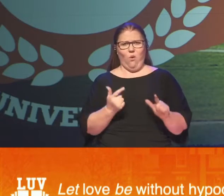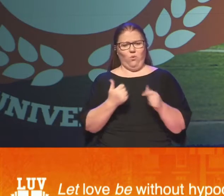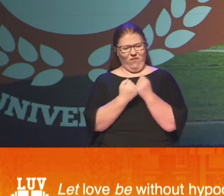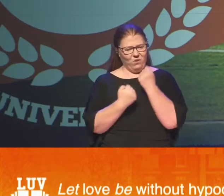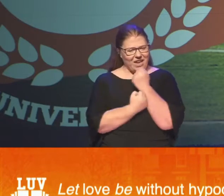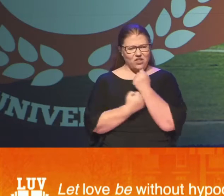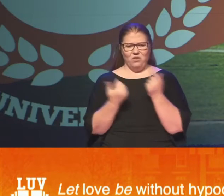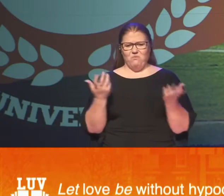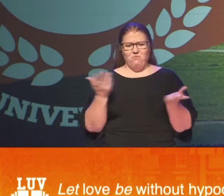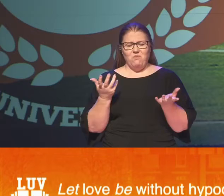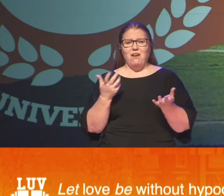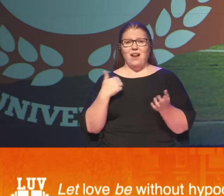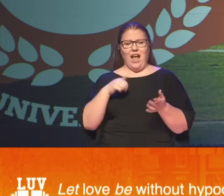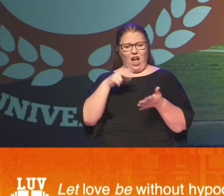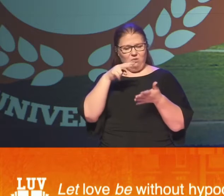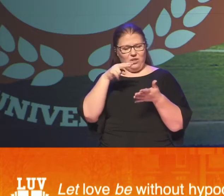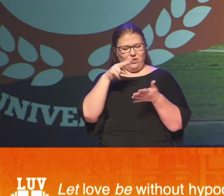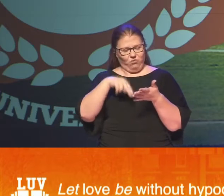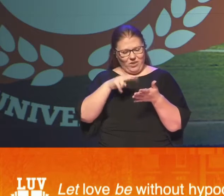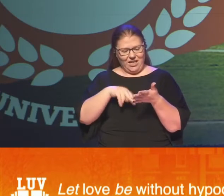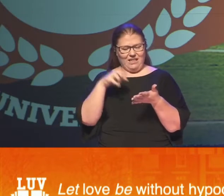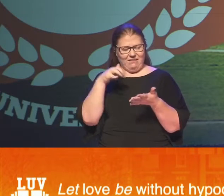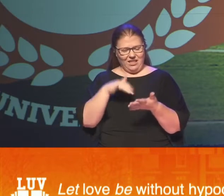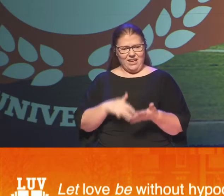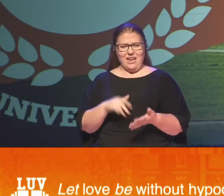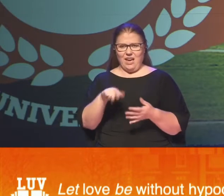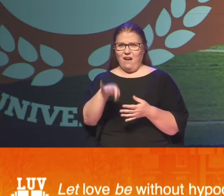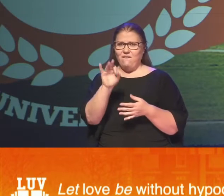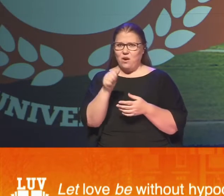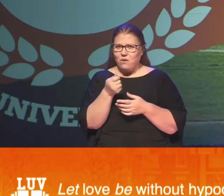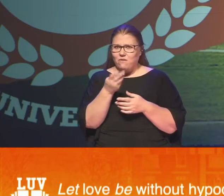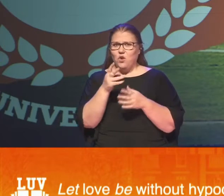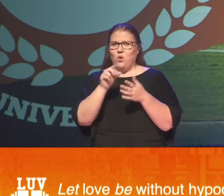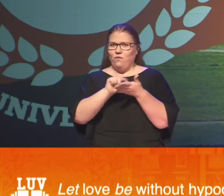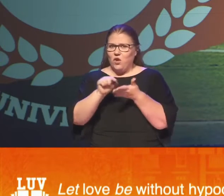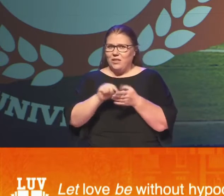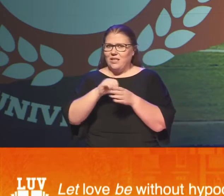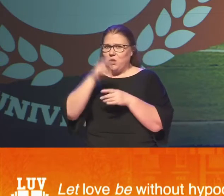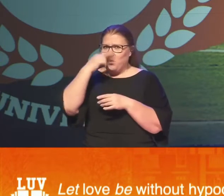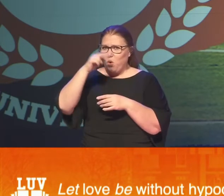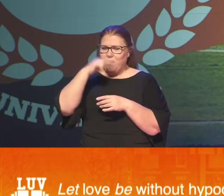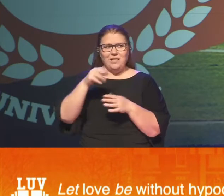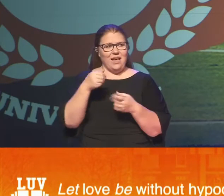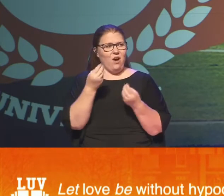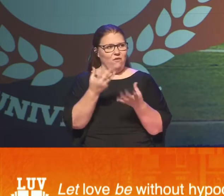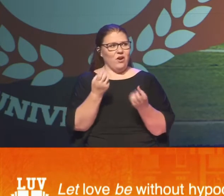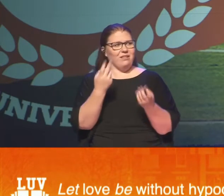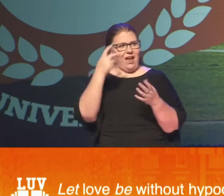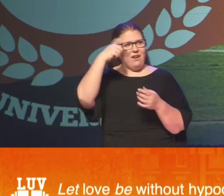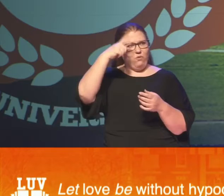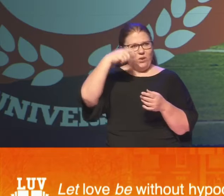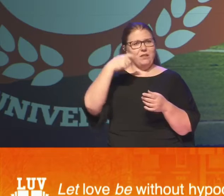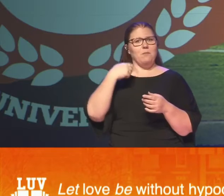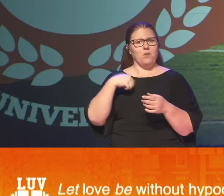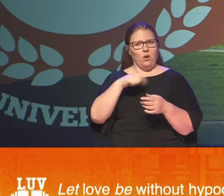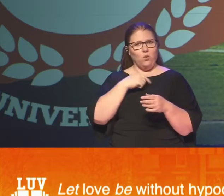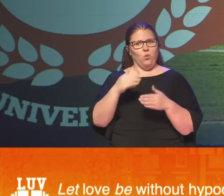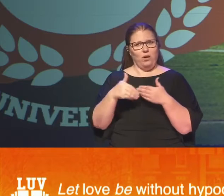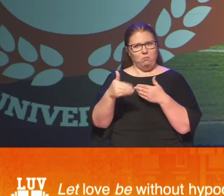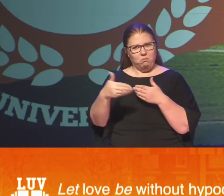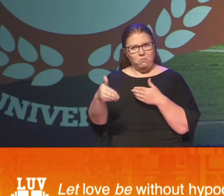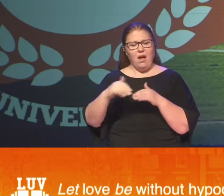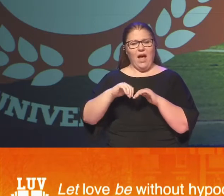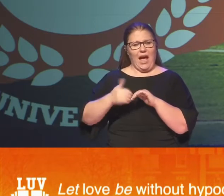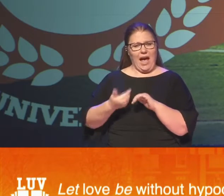all? And I was reading, studying, I came across these 3 or 4 verses in Romans. I think, man, they offer a lot of wisdom for us as we move forward to how